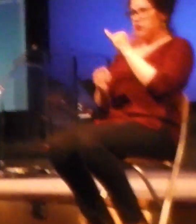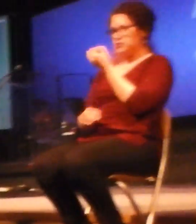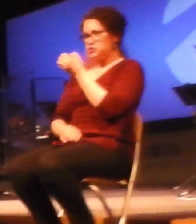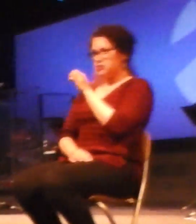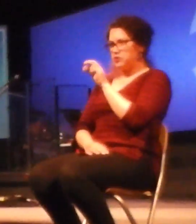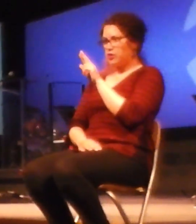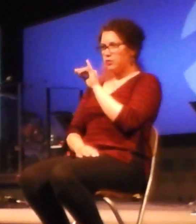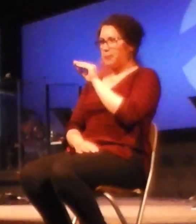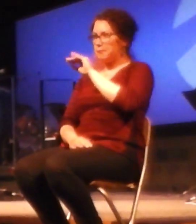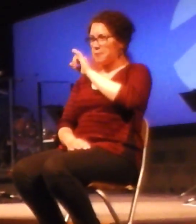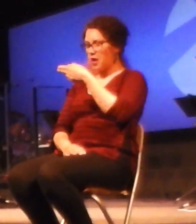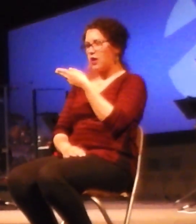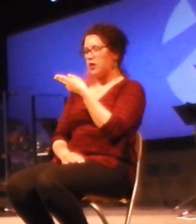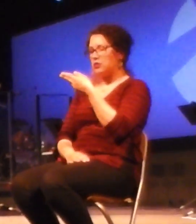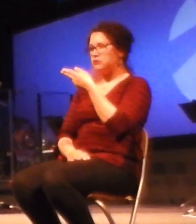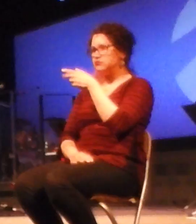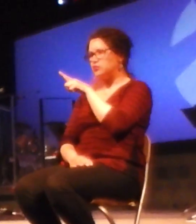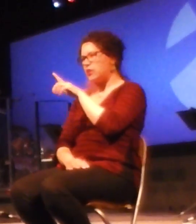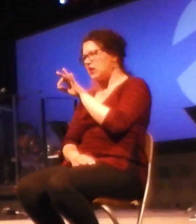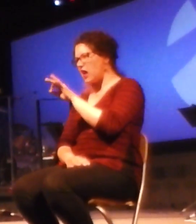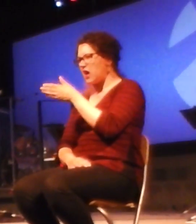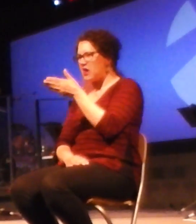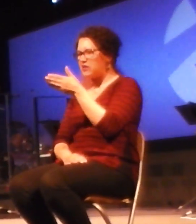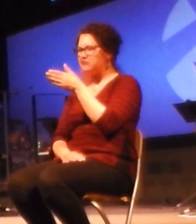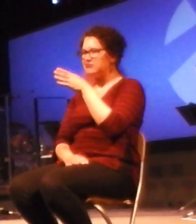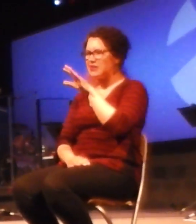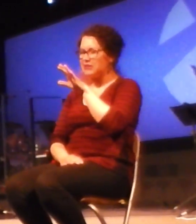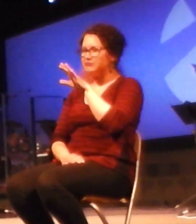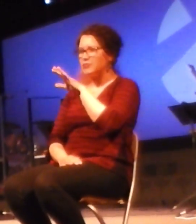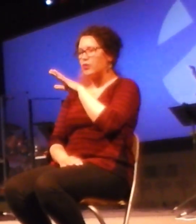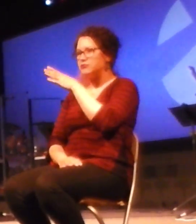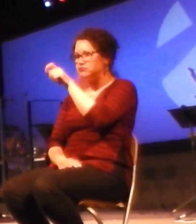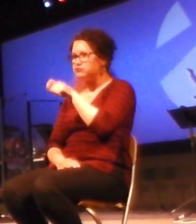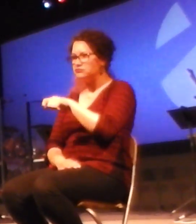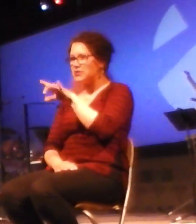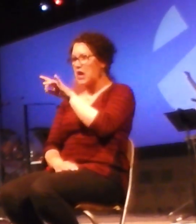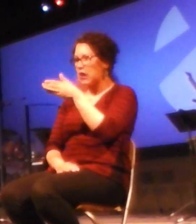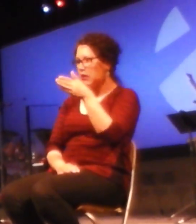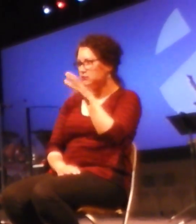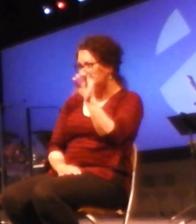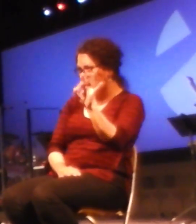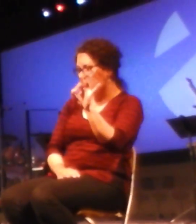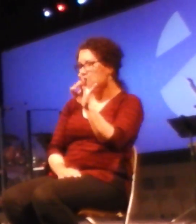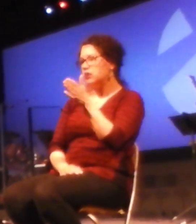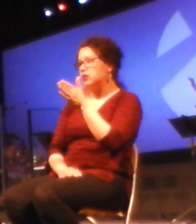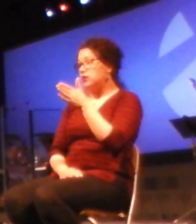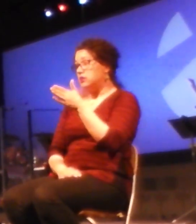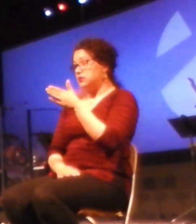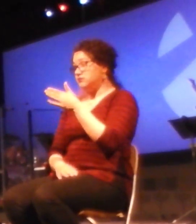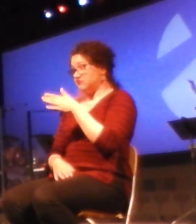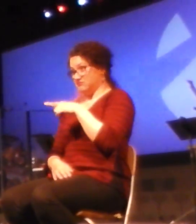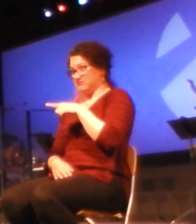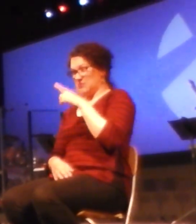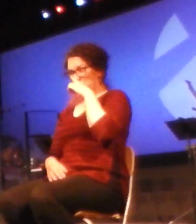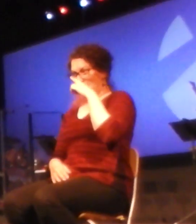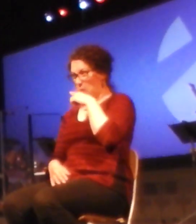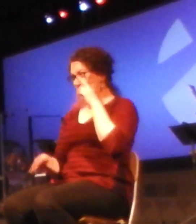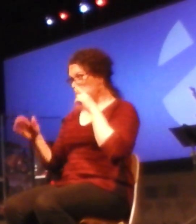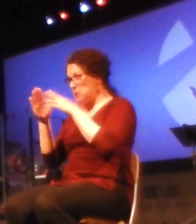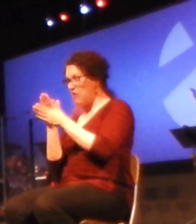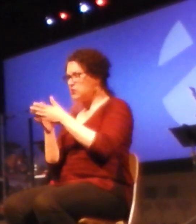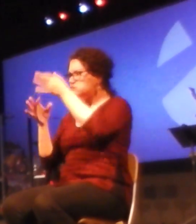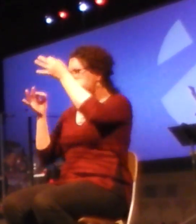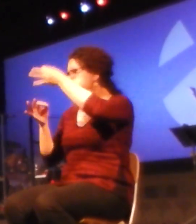right before this, that are preceding this, is that the false prophets are saying something that God is saying is not true. What they're saying